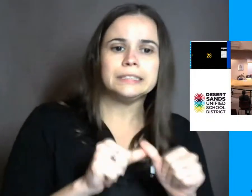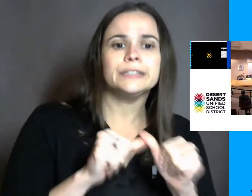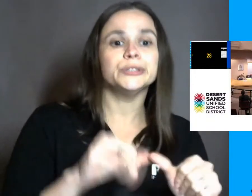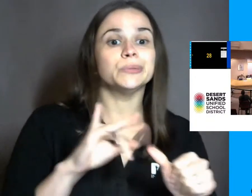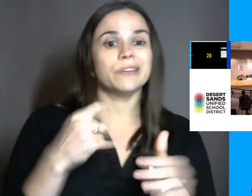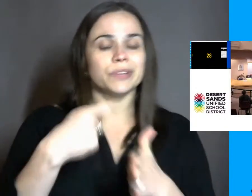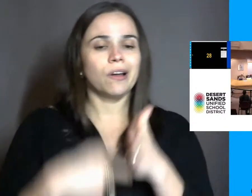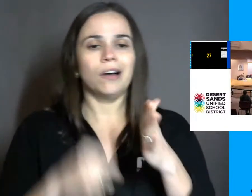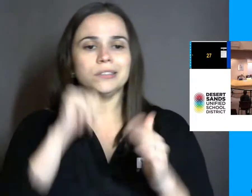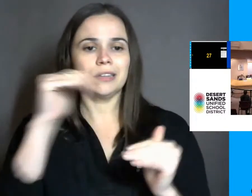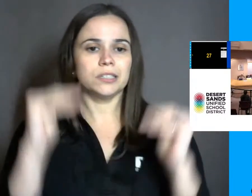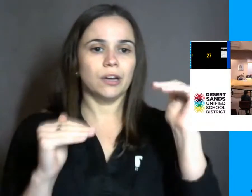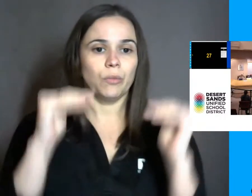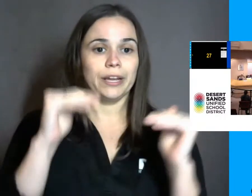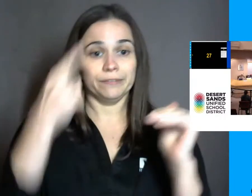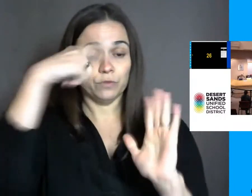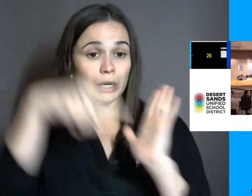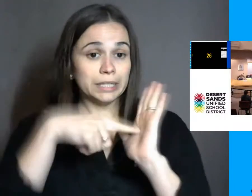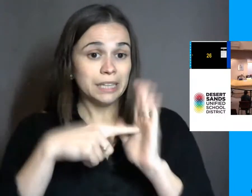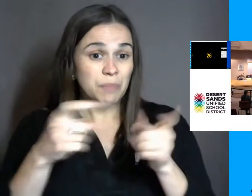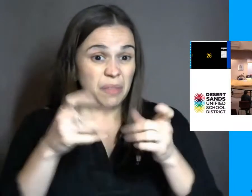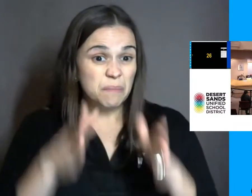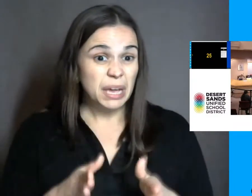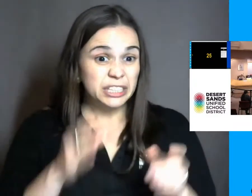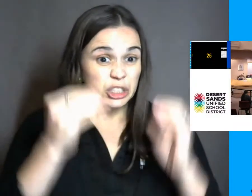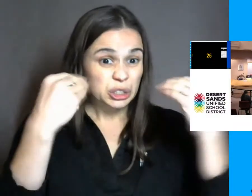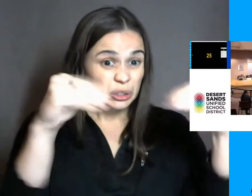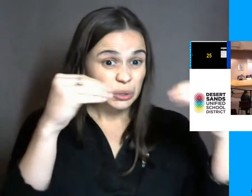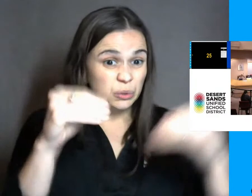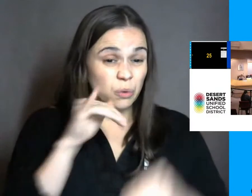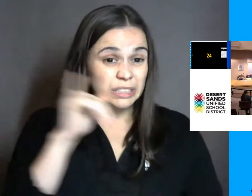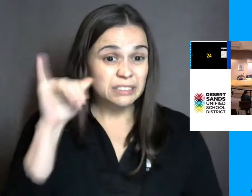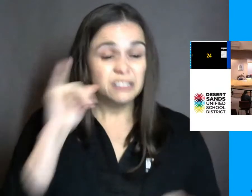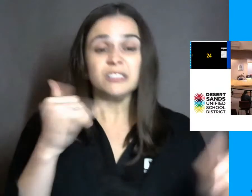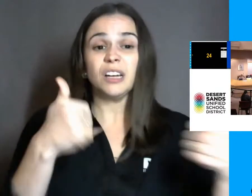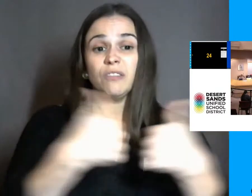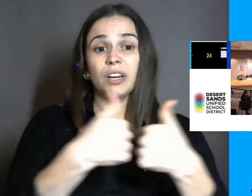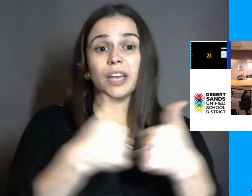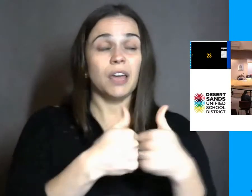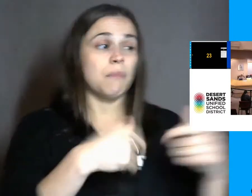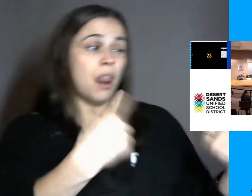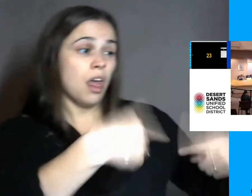example, the manager at the arcade yesterday only argued with me for a couple minutes until he was just like,